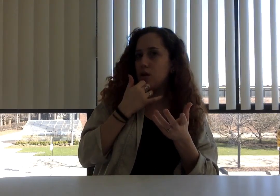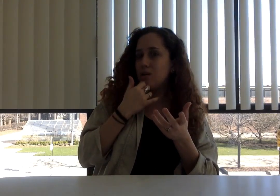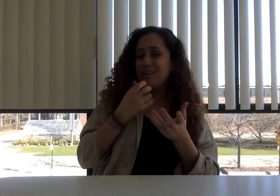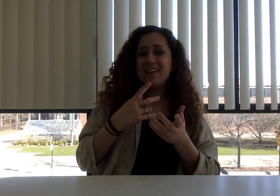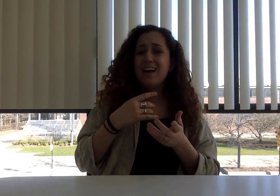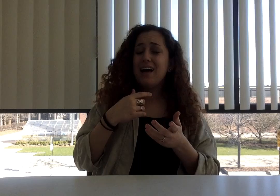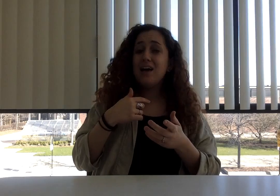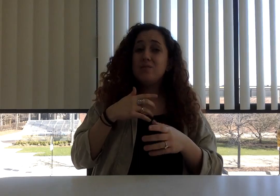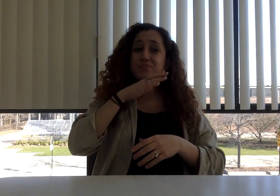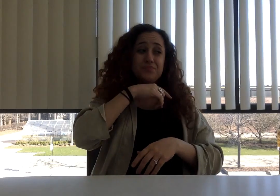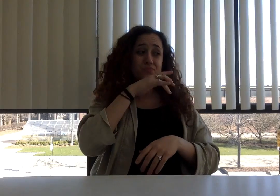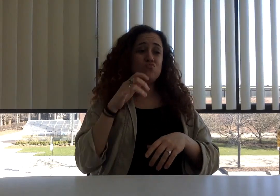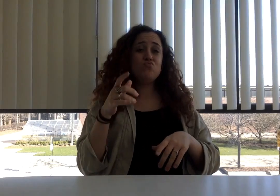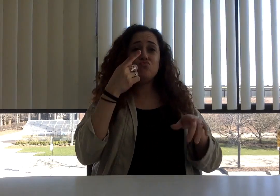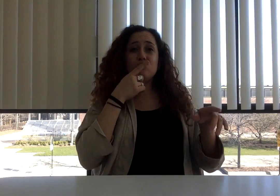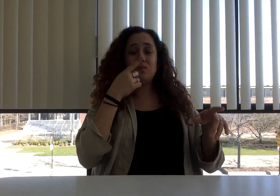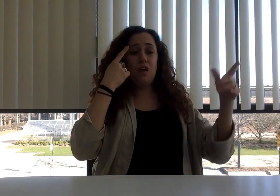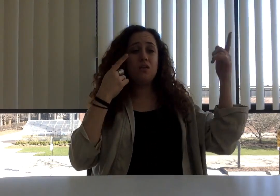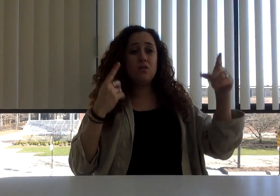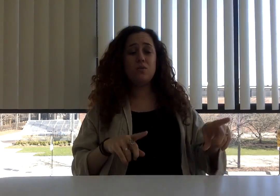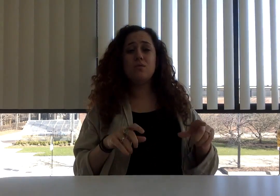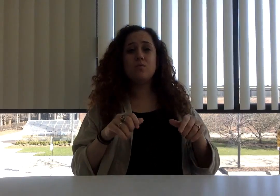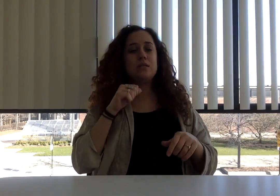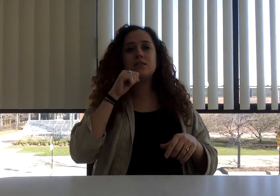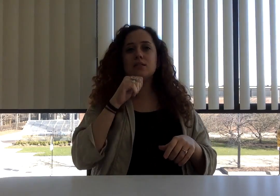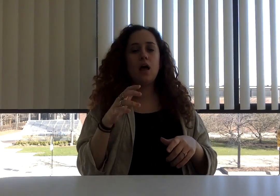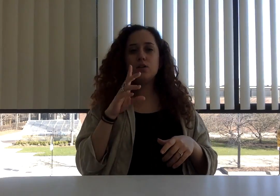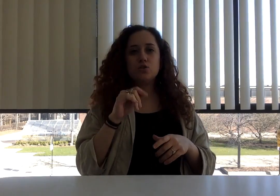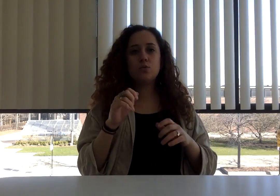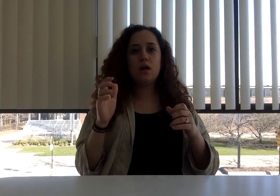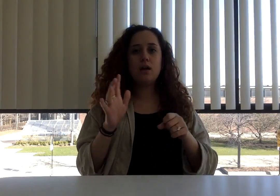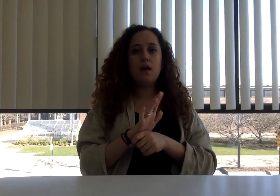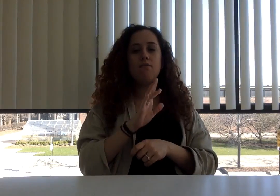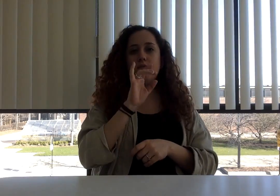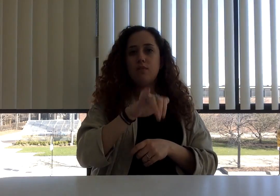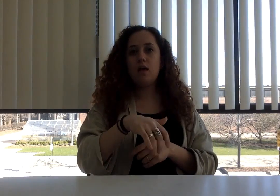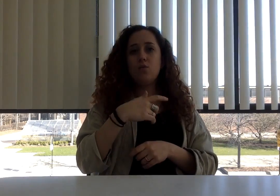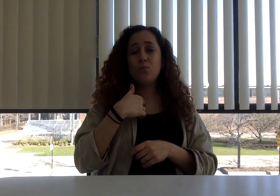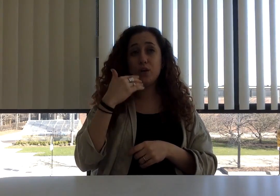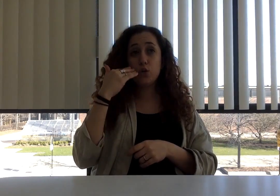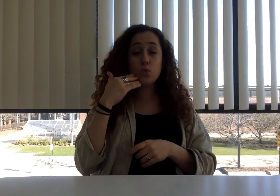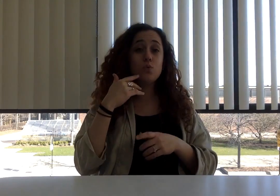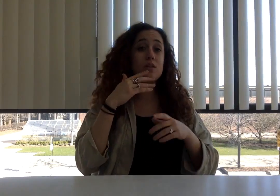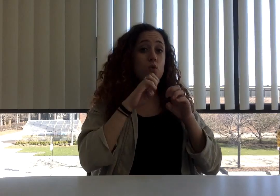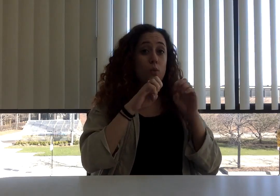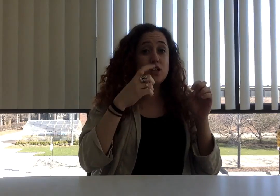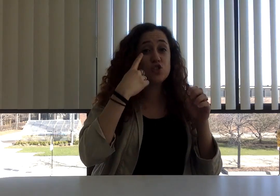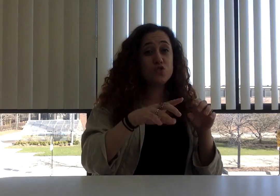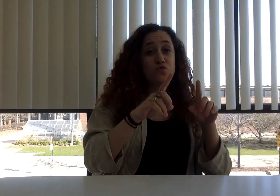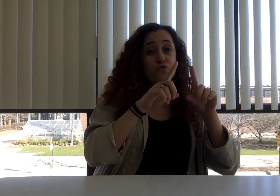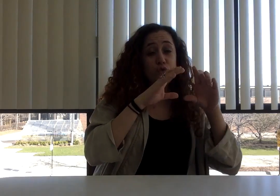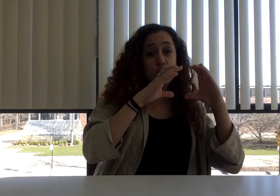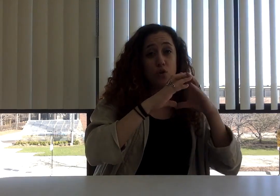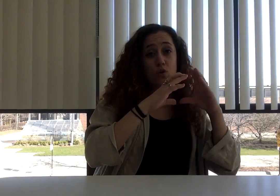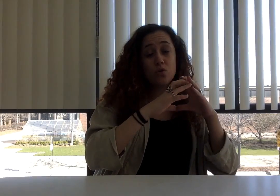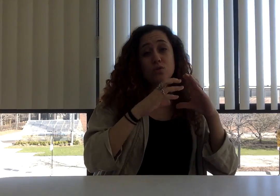Like, we knew the equation for circles. We knew roughly how to graph one. We never. Do you know how to solve it? Actually,